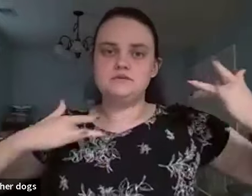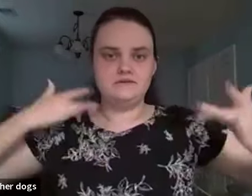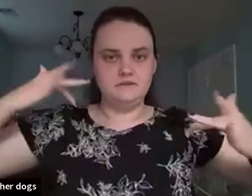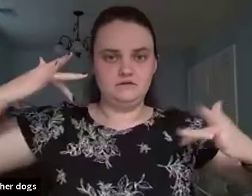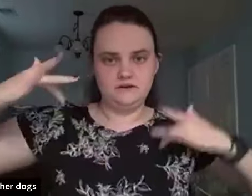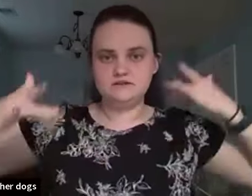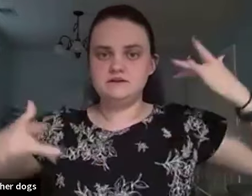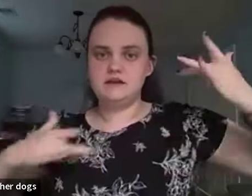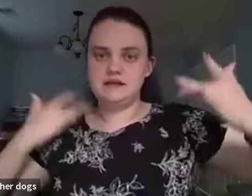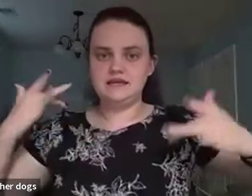the middle fingers.